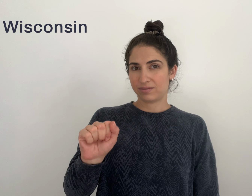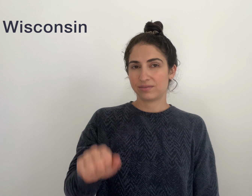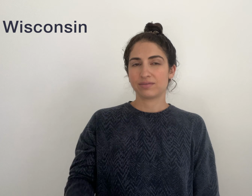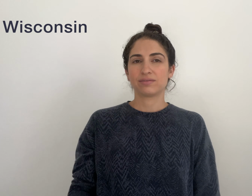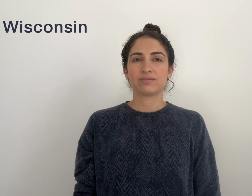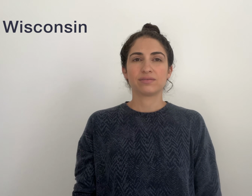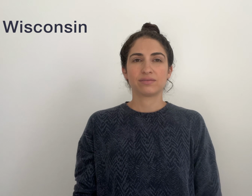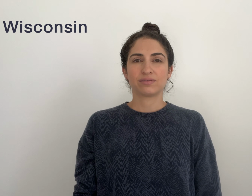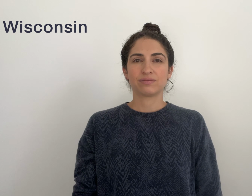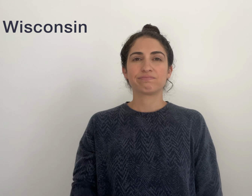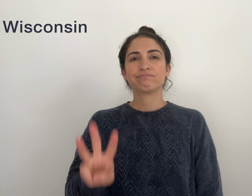Wisconsin,